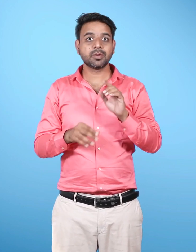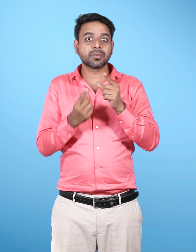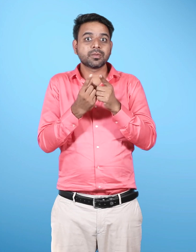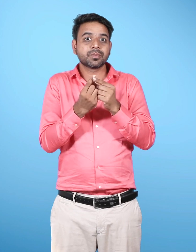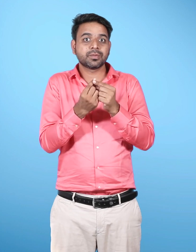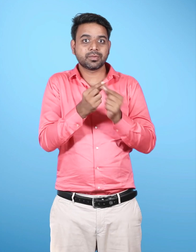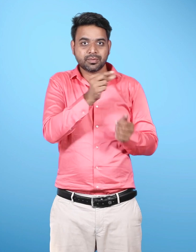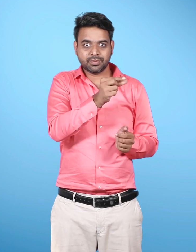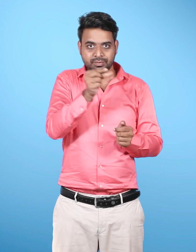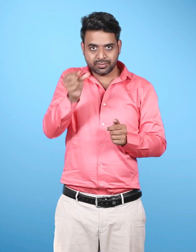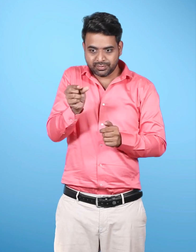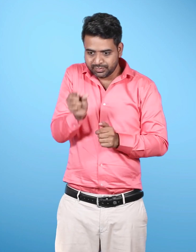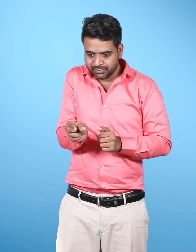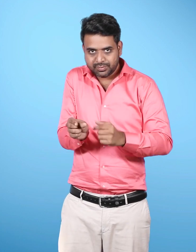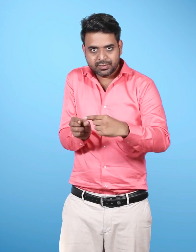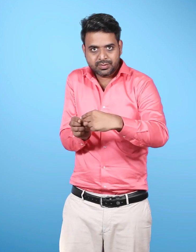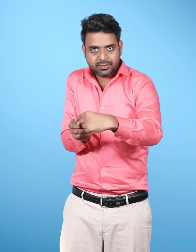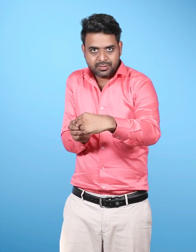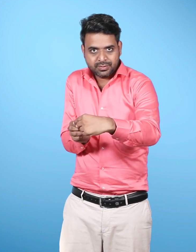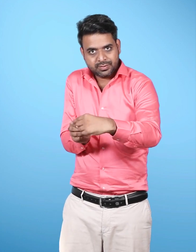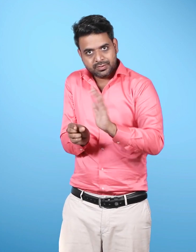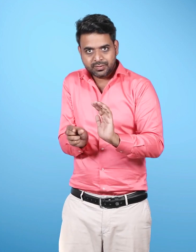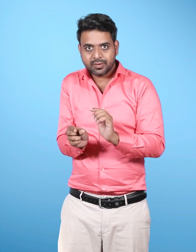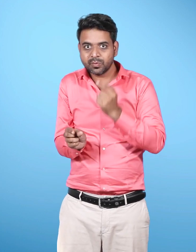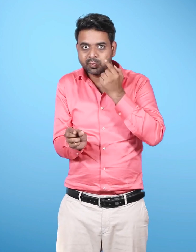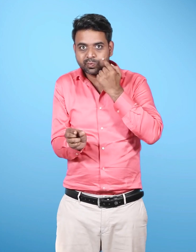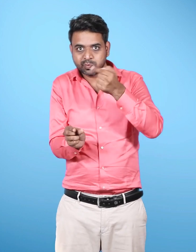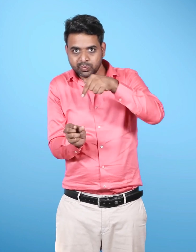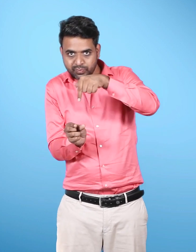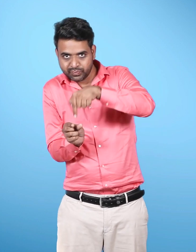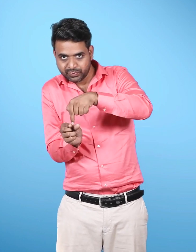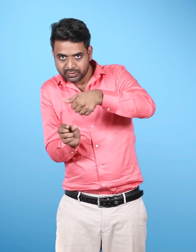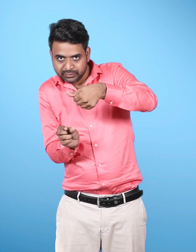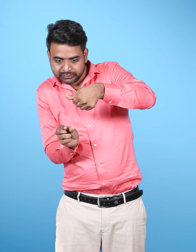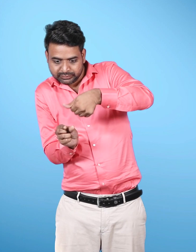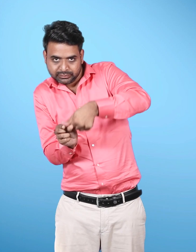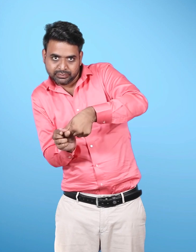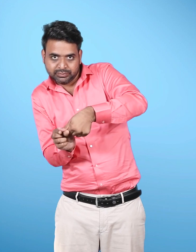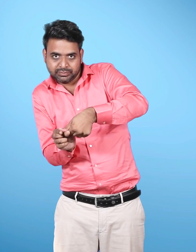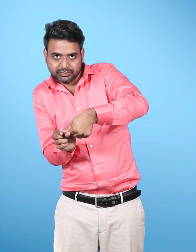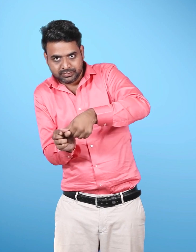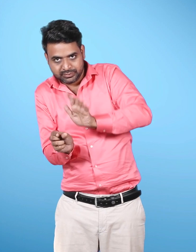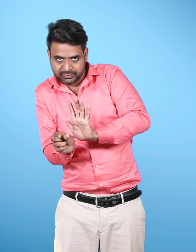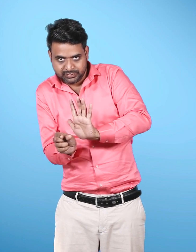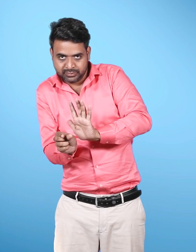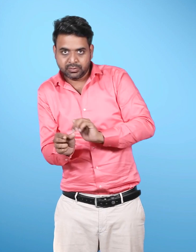Insert a drawing pin into the ring at one end of the safety pin and fix it on the thermocol sheet as shown in